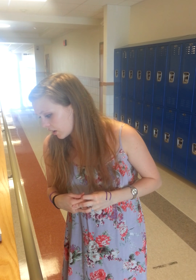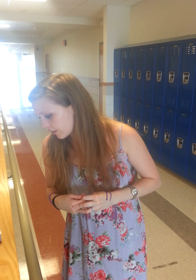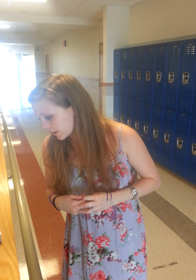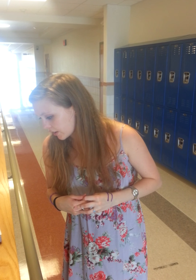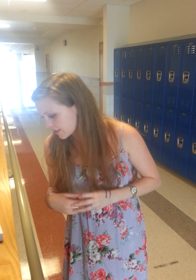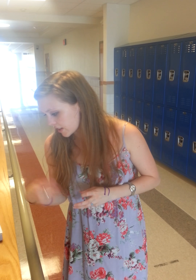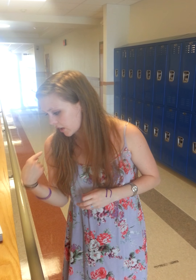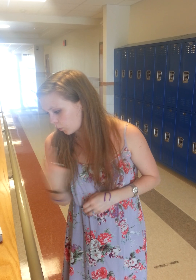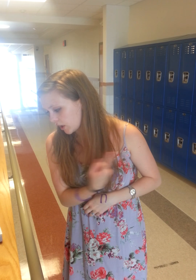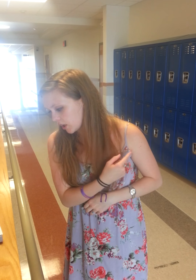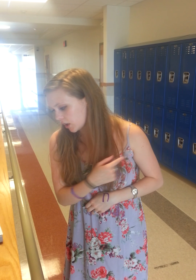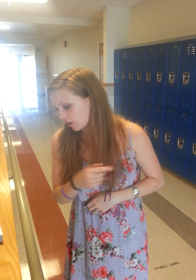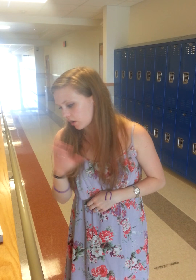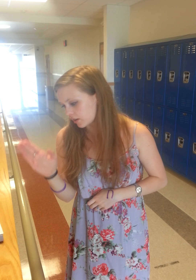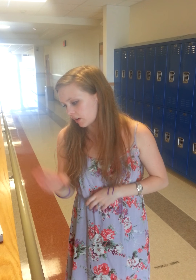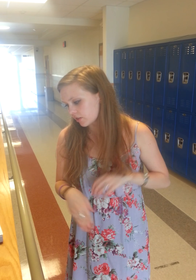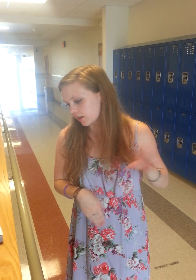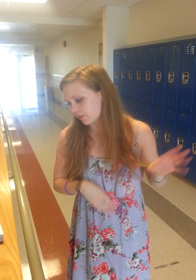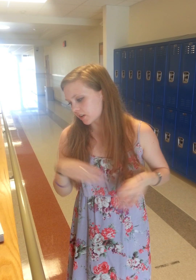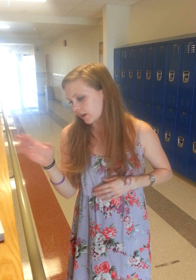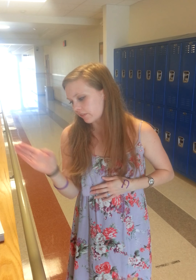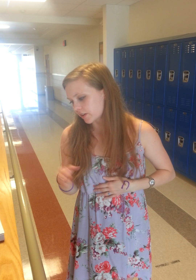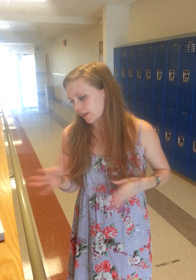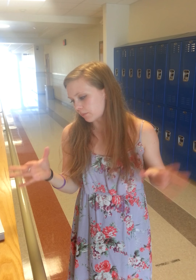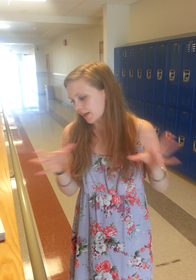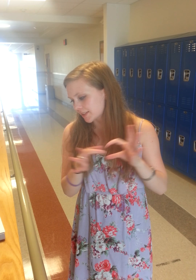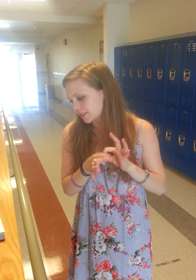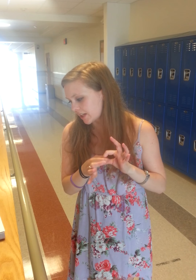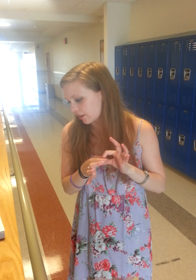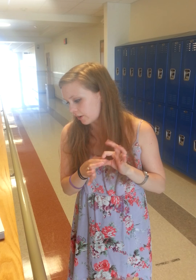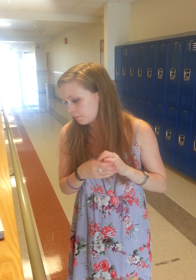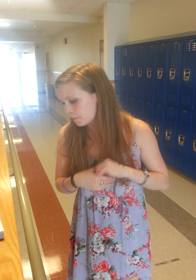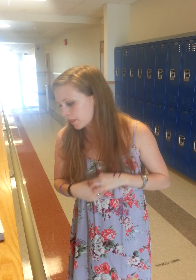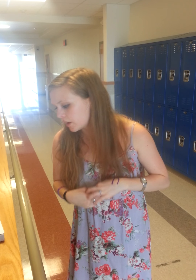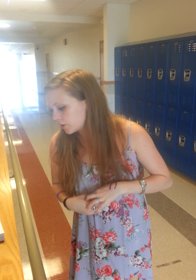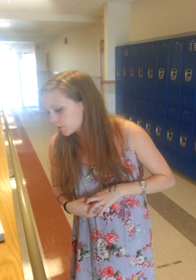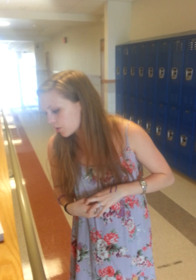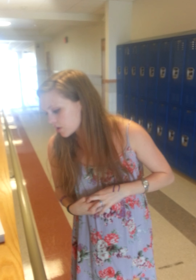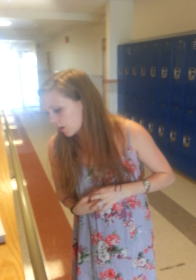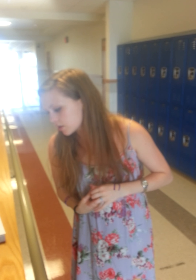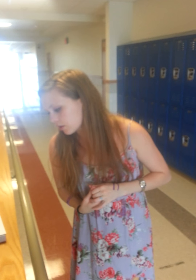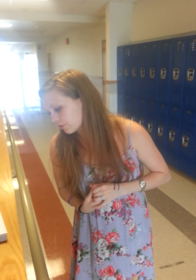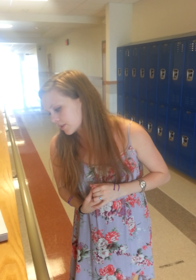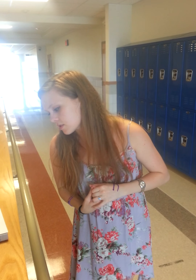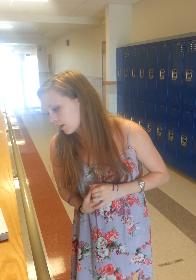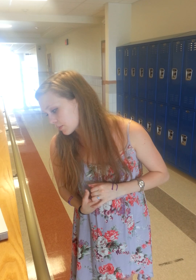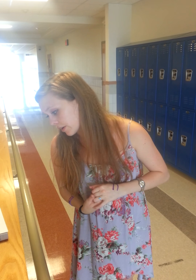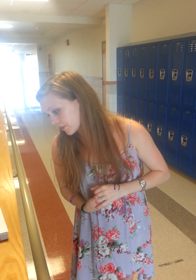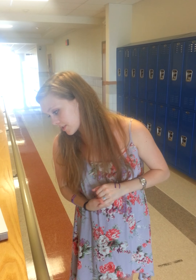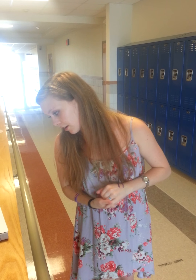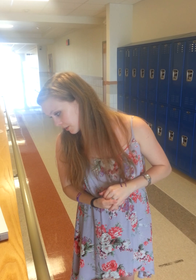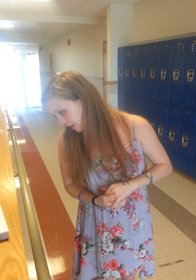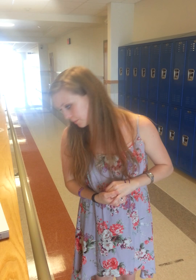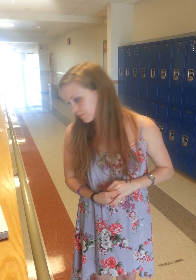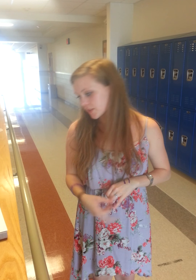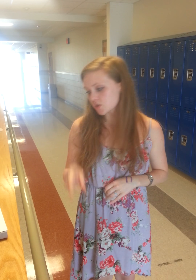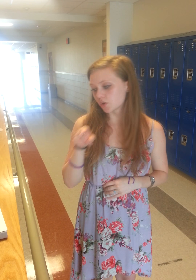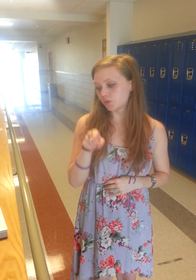And then it does again. We are never, ever, ever getting back together. You go talk to your friends, talk to my friends, talk to me. So